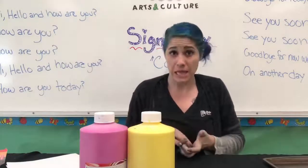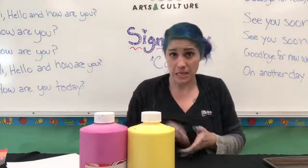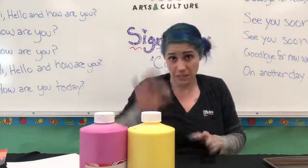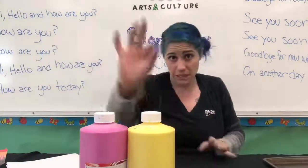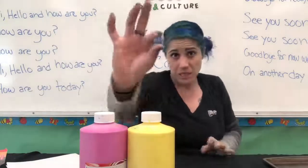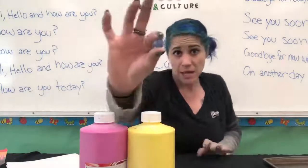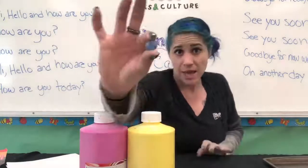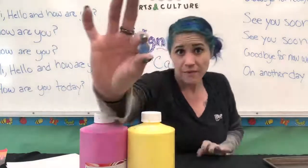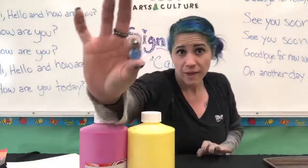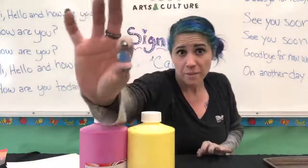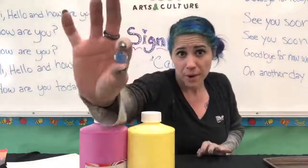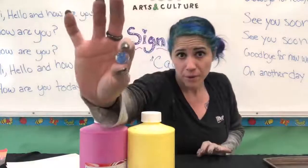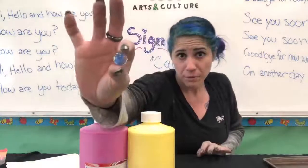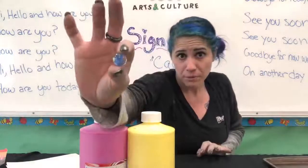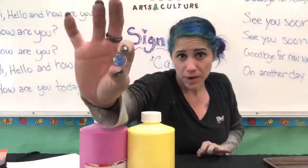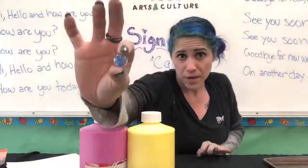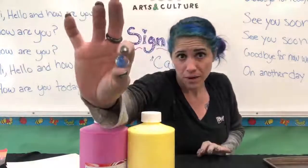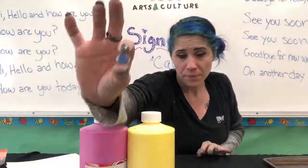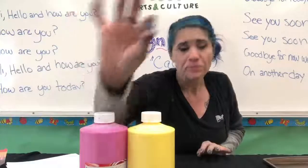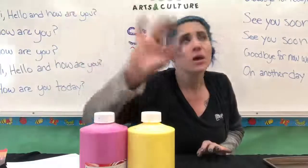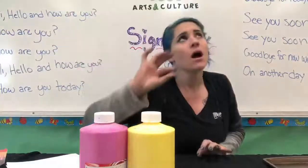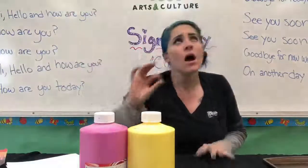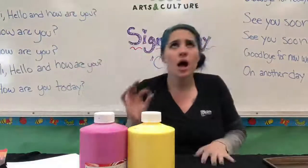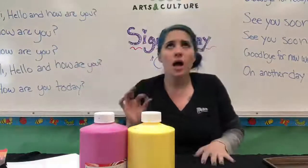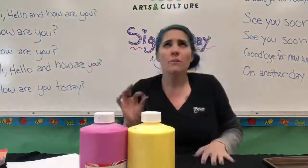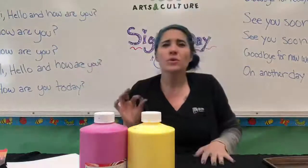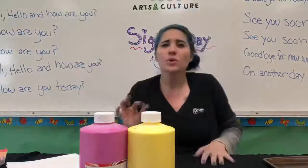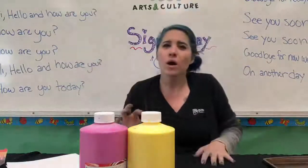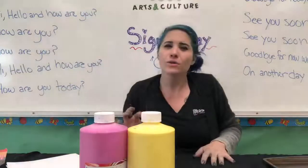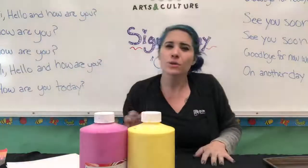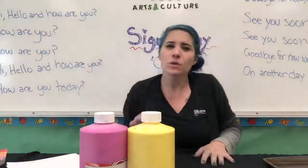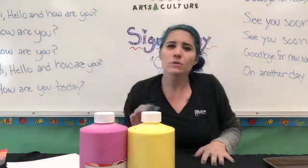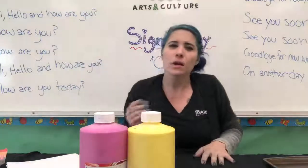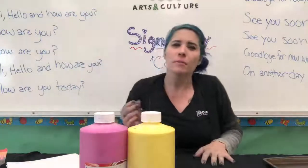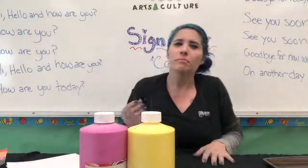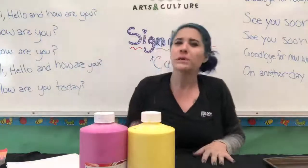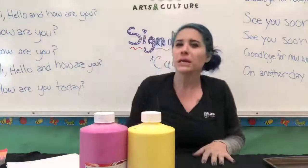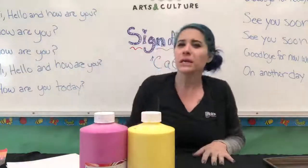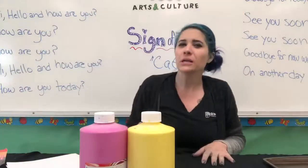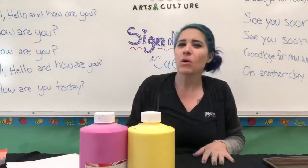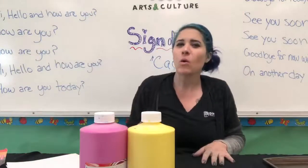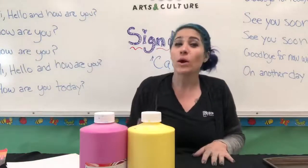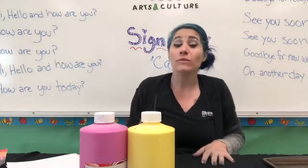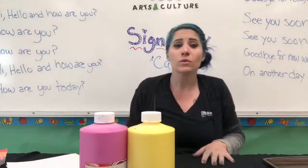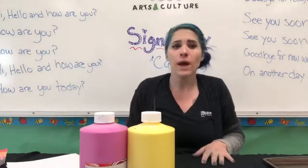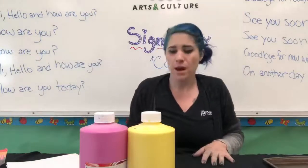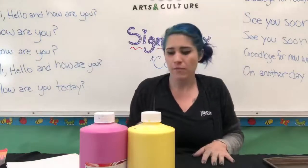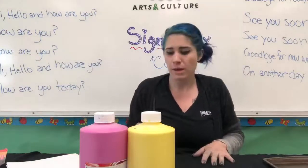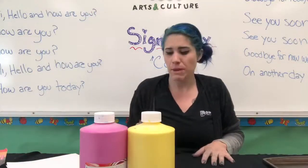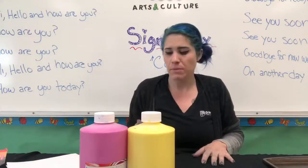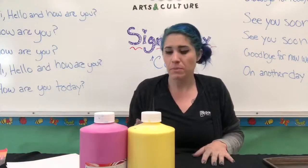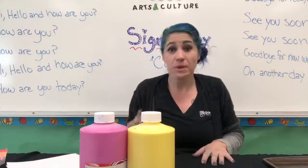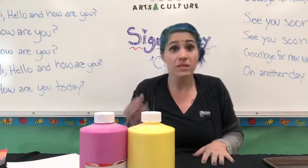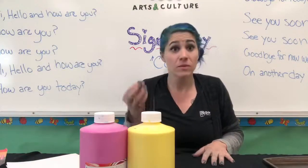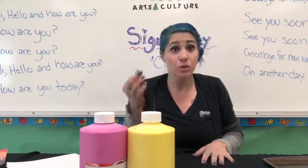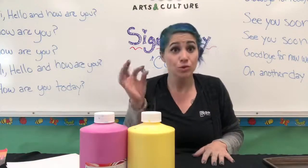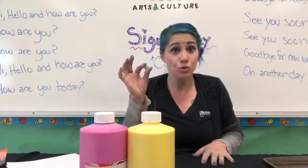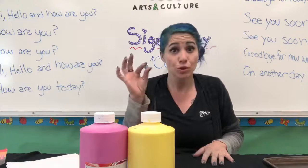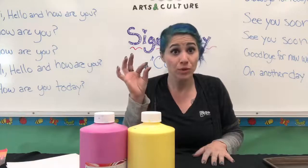this. I have like a marble right here. You can also use a bead, or if you have like maybe a piece of old jewelry